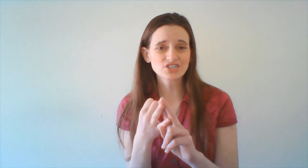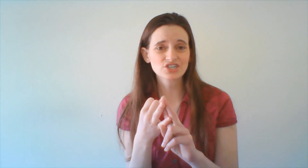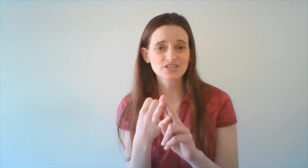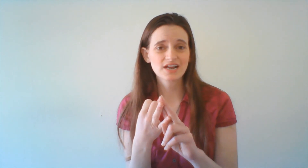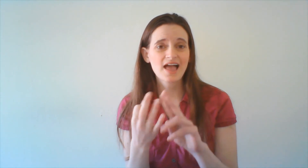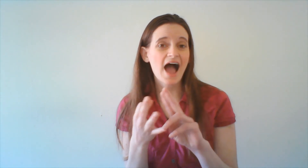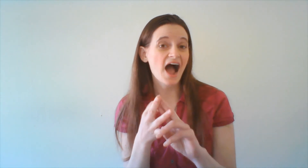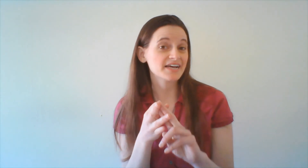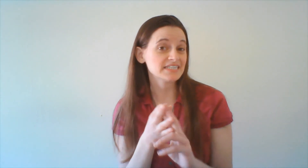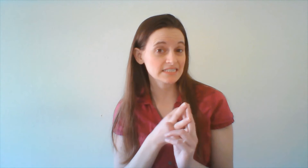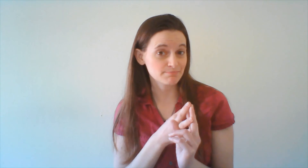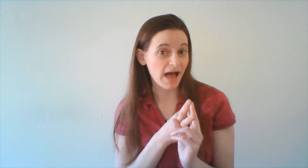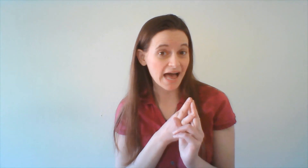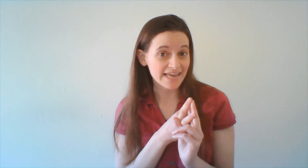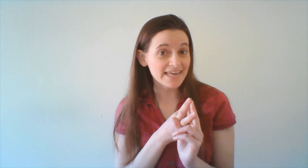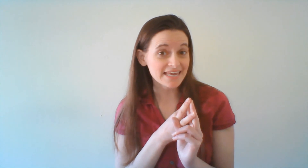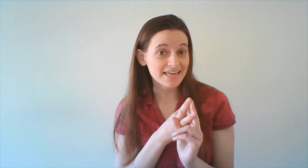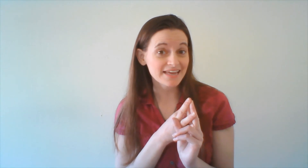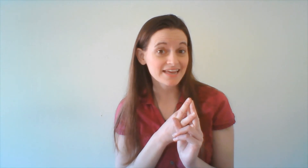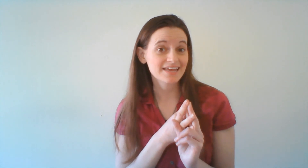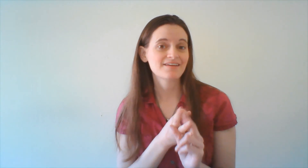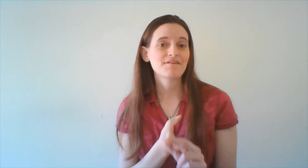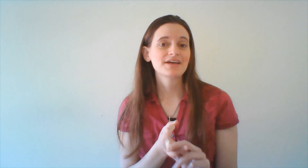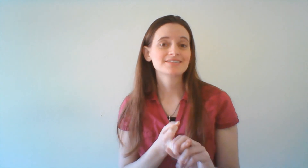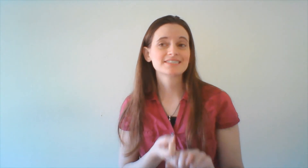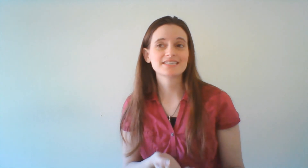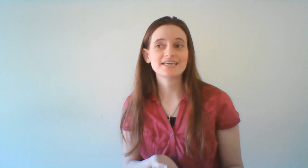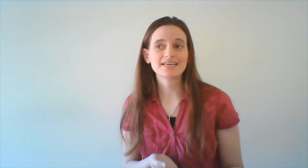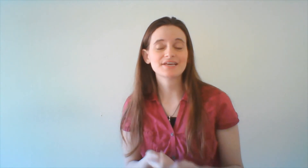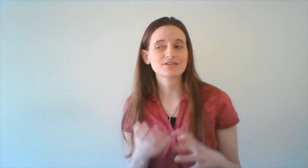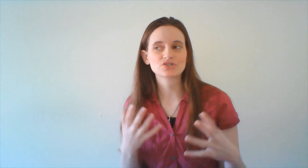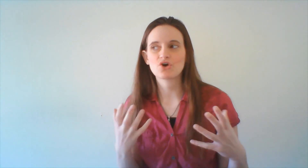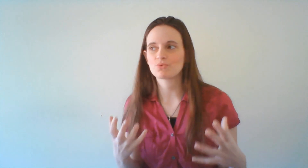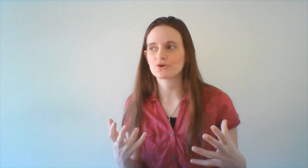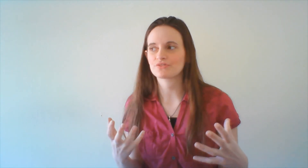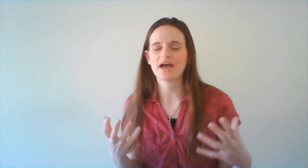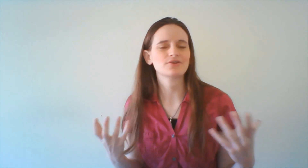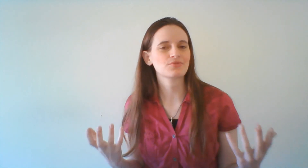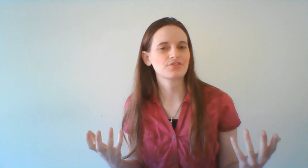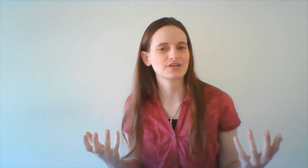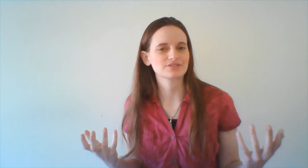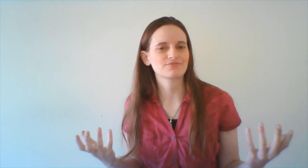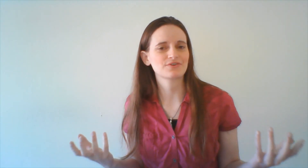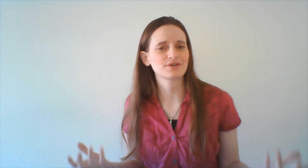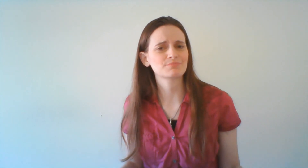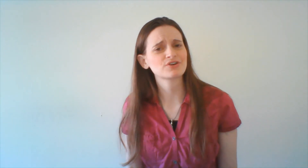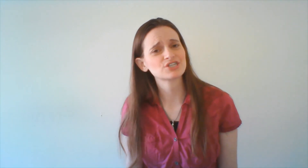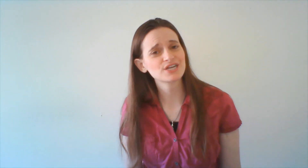watch, I spy. See is a word that I don't think is very